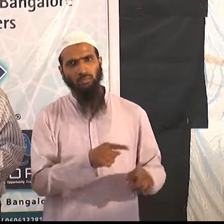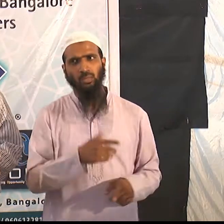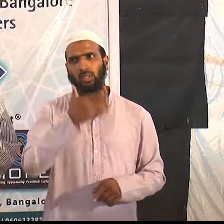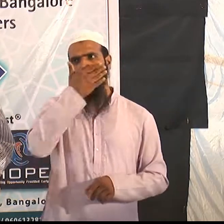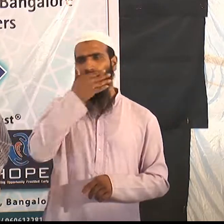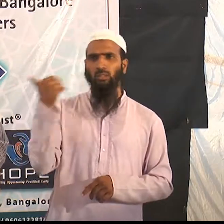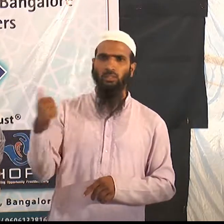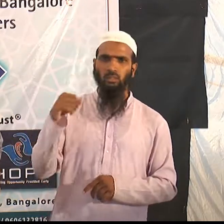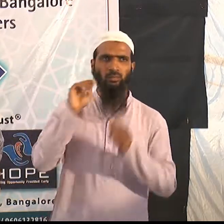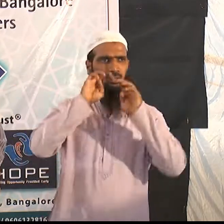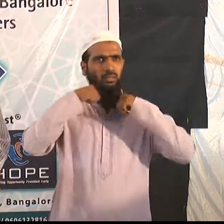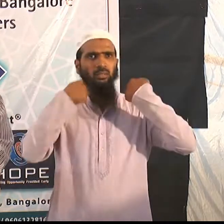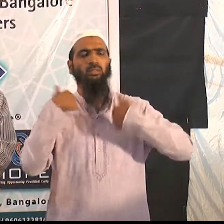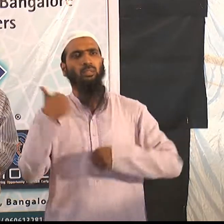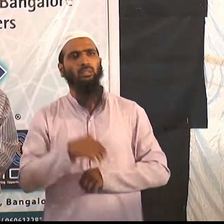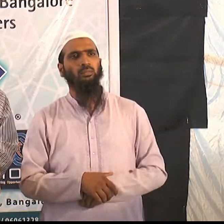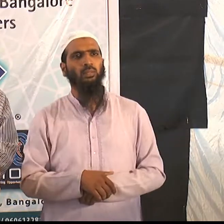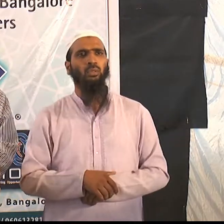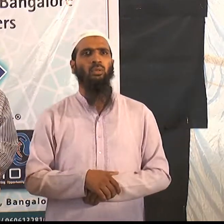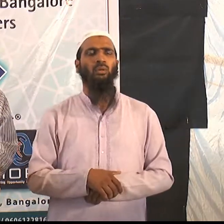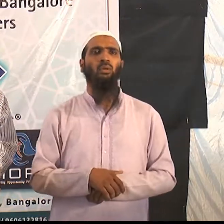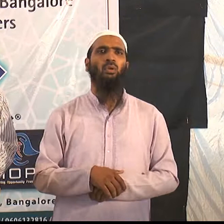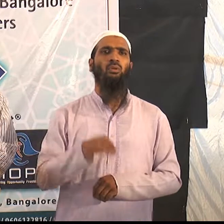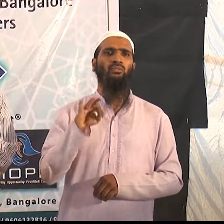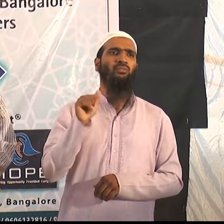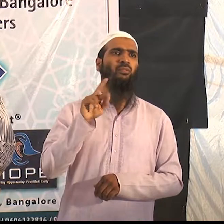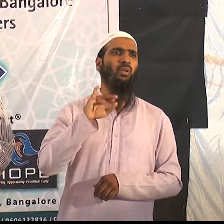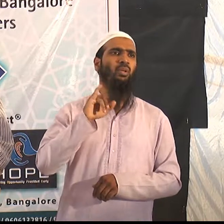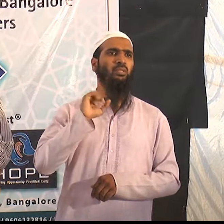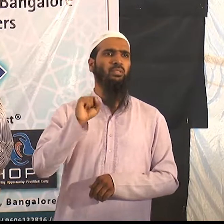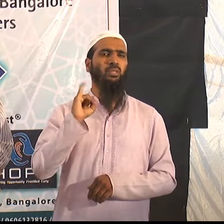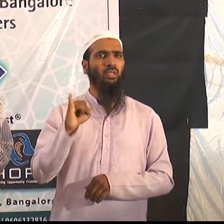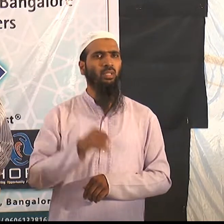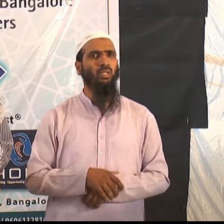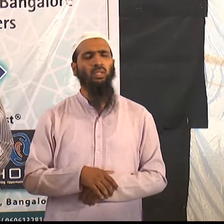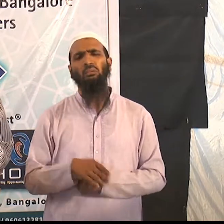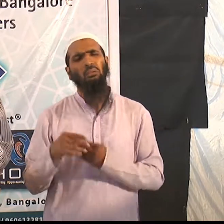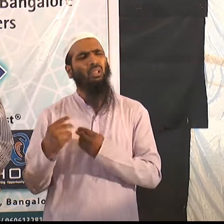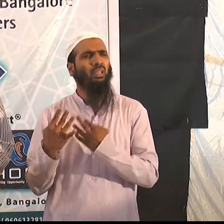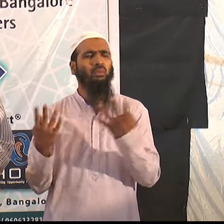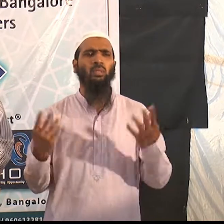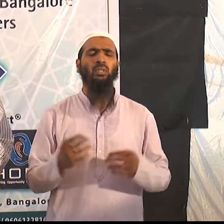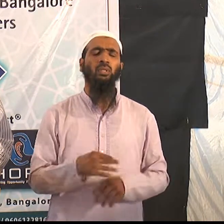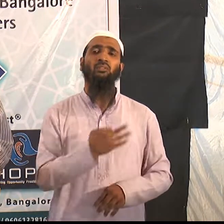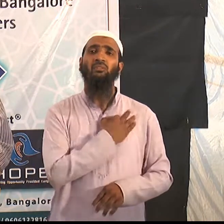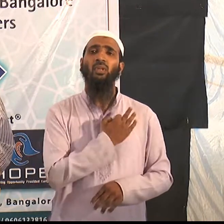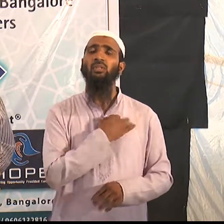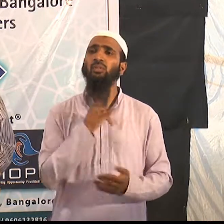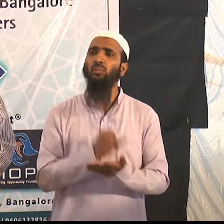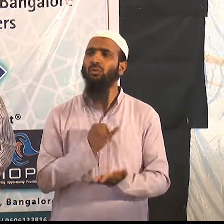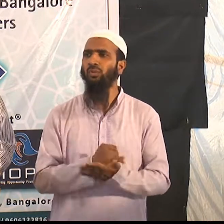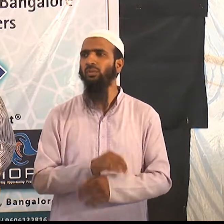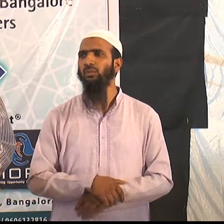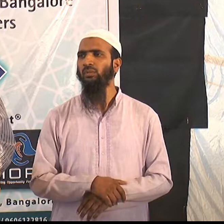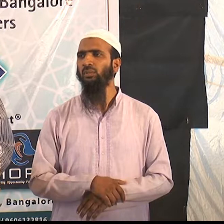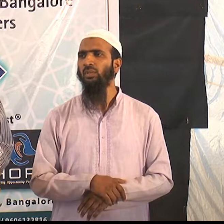Sikhism, whether it's Zoroastrians like us. Faith is important. If you are not loyal to